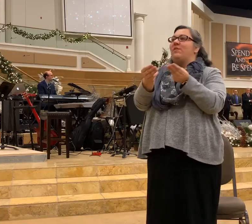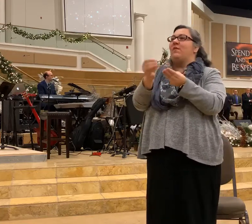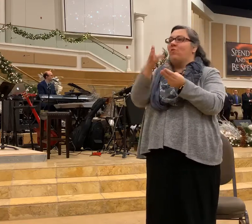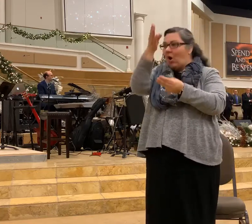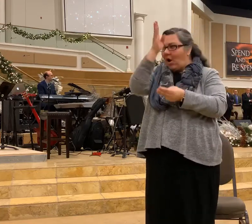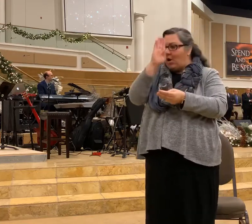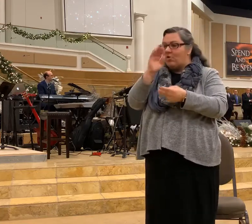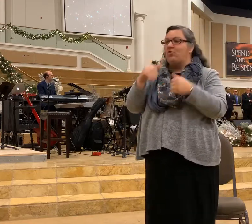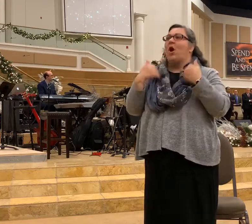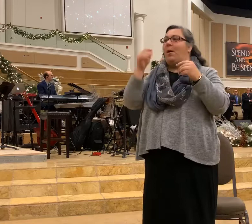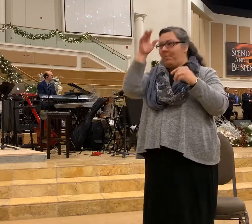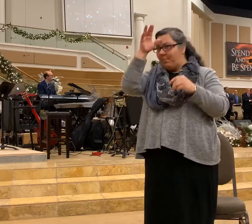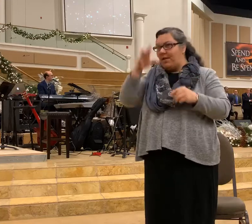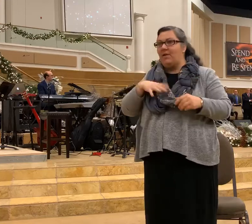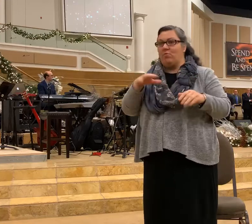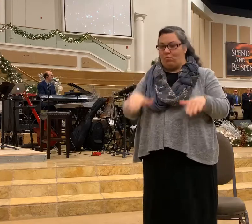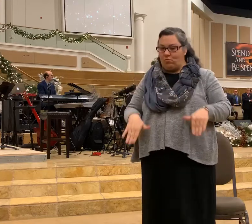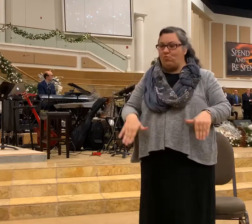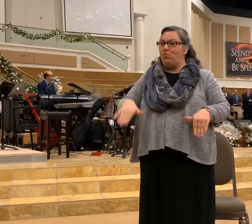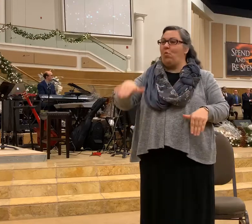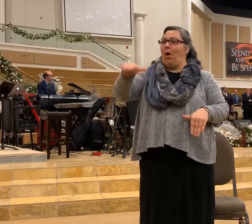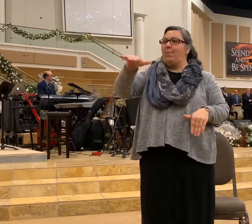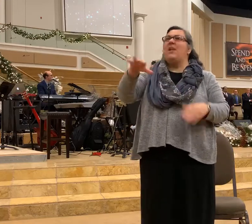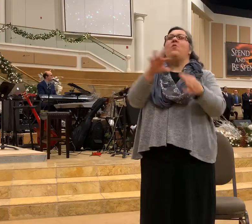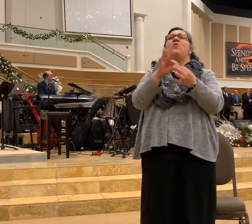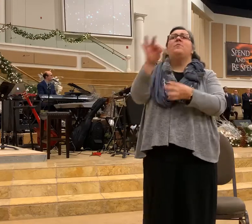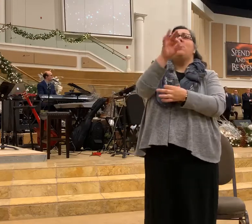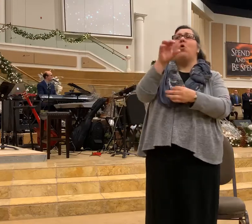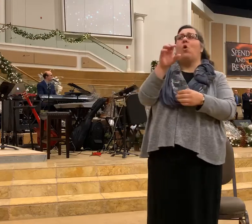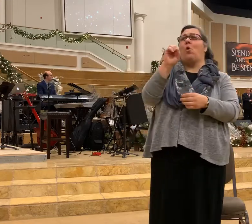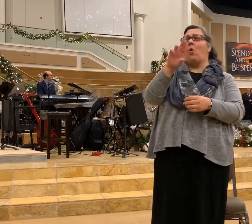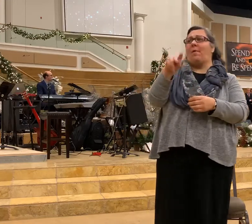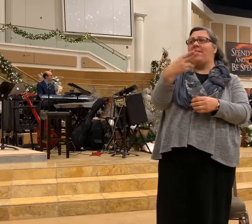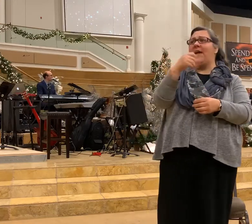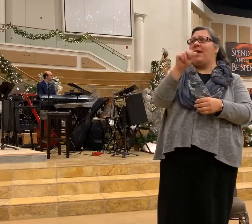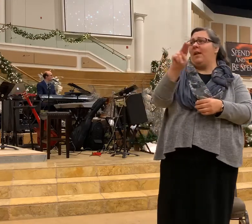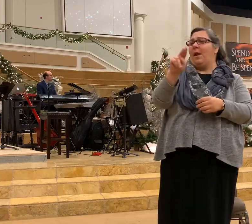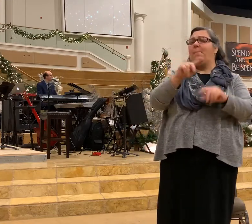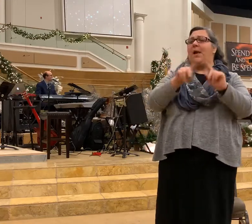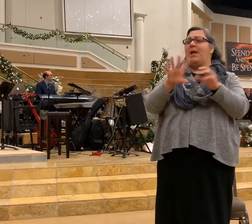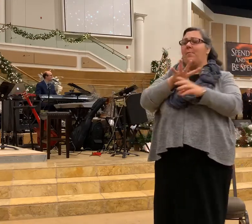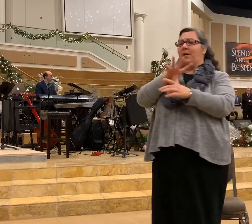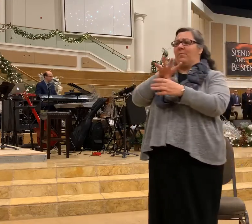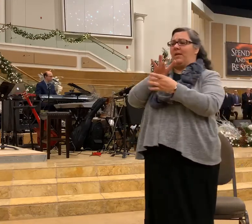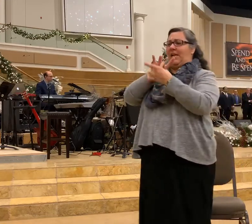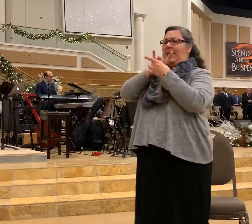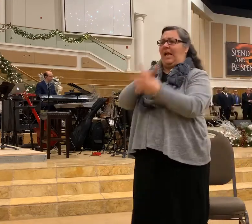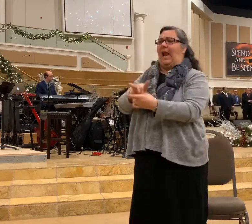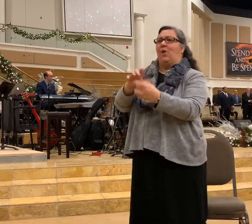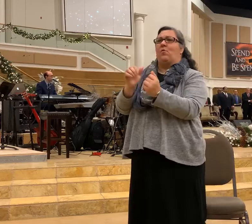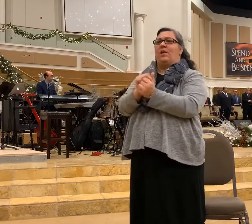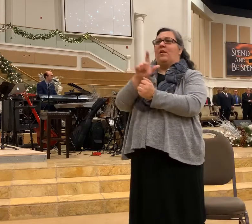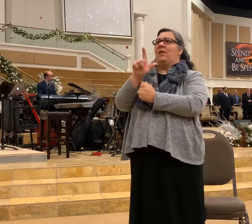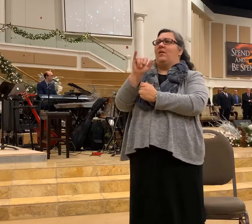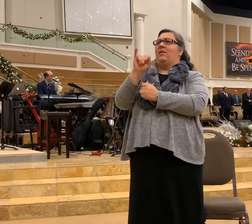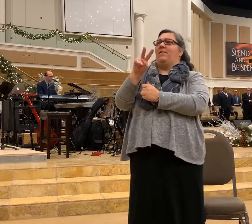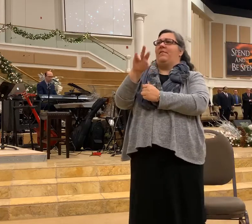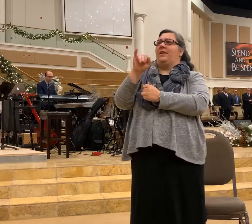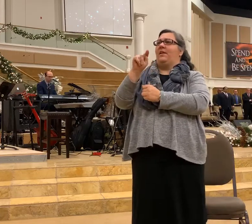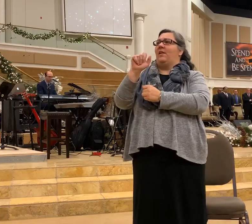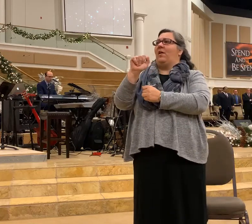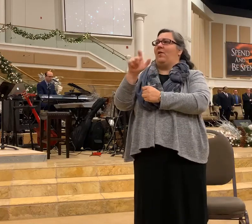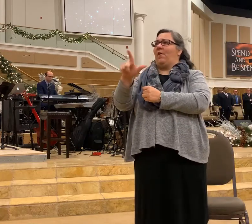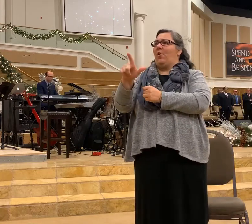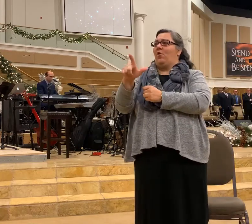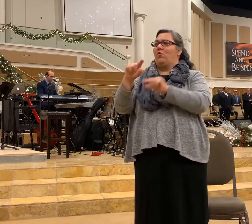were raised, spiritual orphans, but became a part of that Levitical group that protected the house of God.